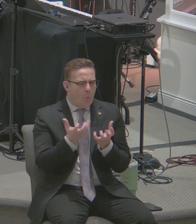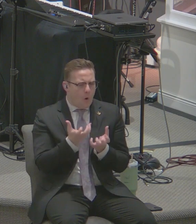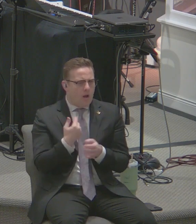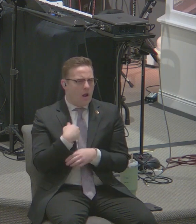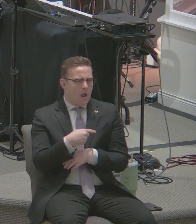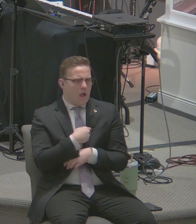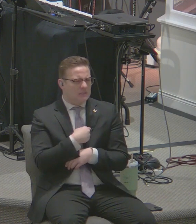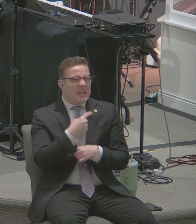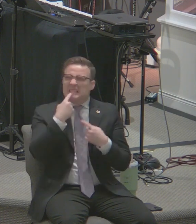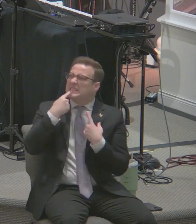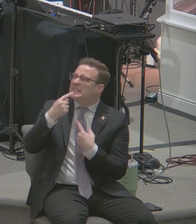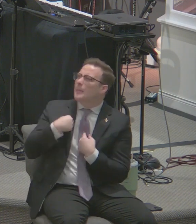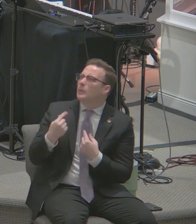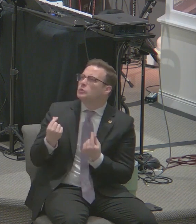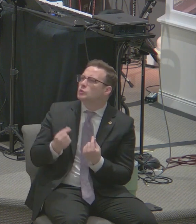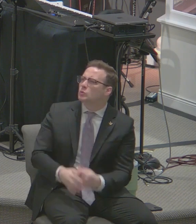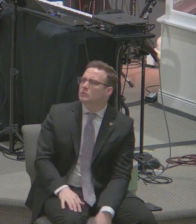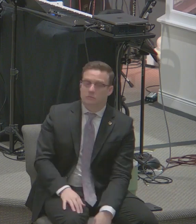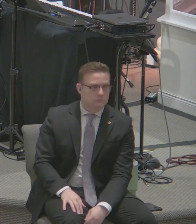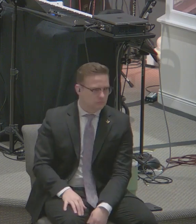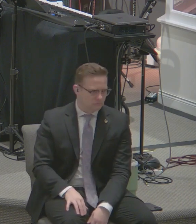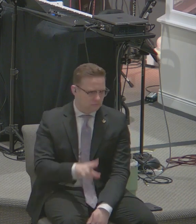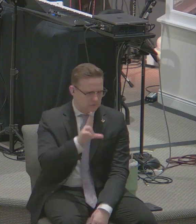pastors, tell me what to do. No.